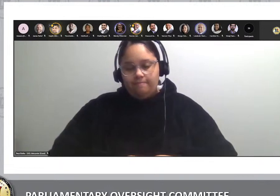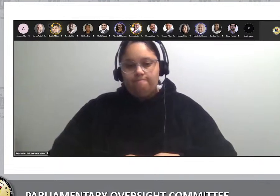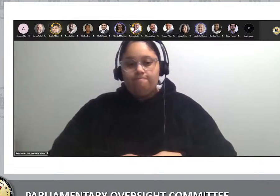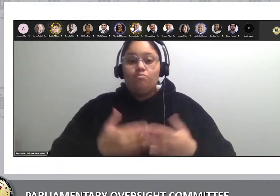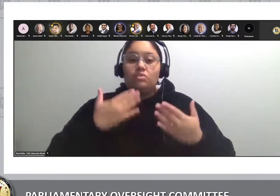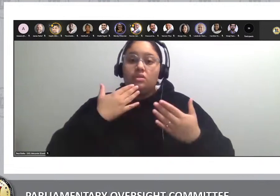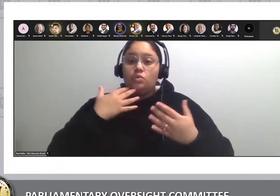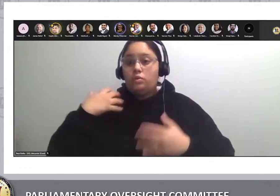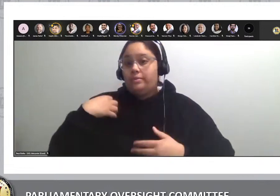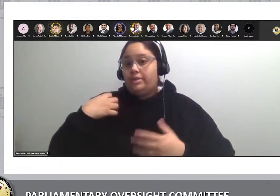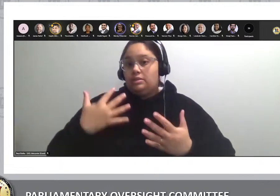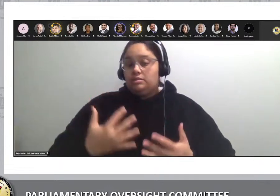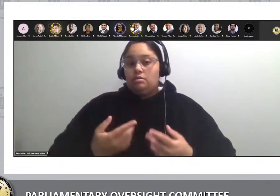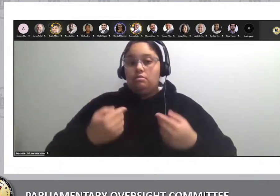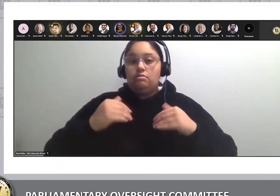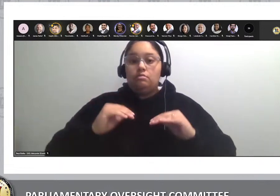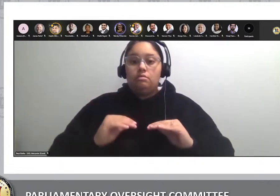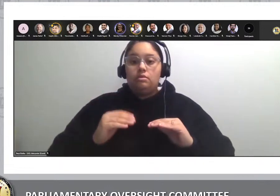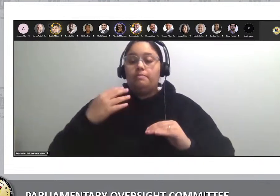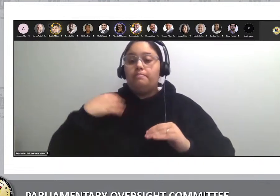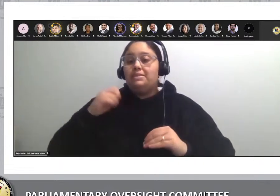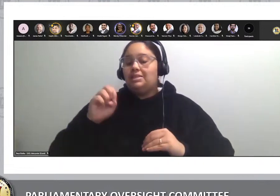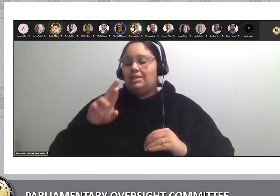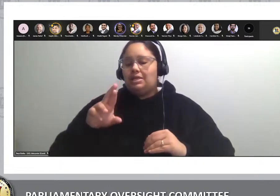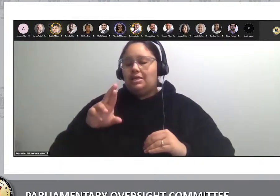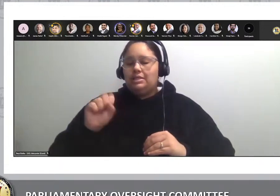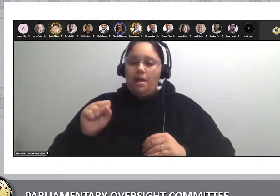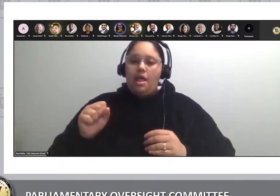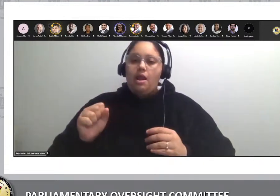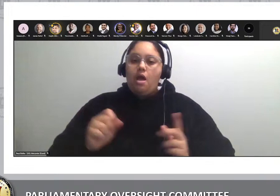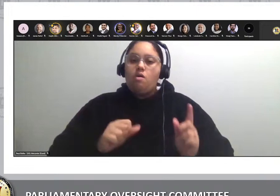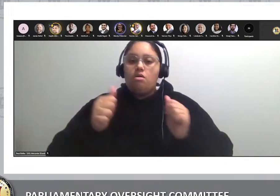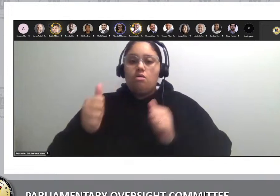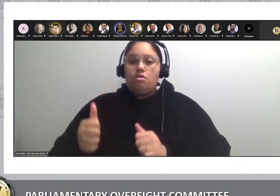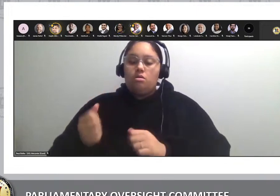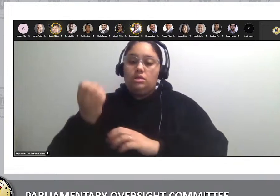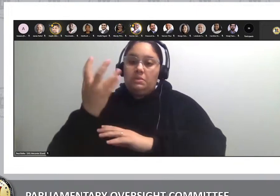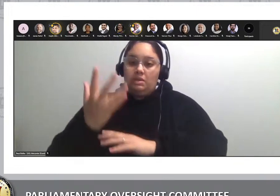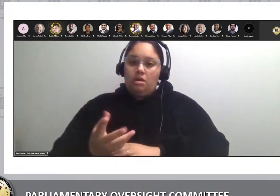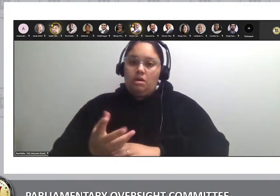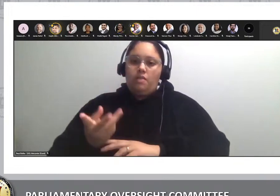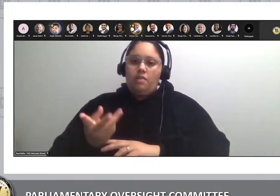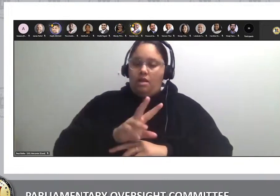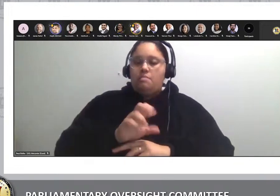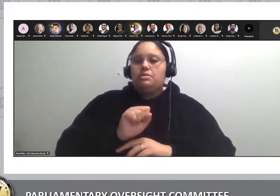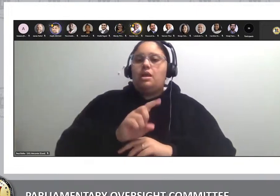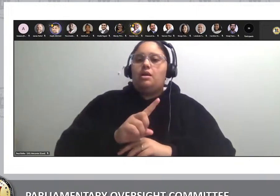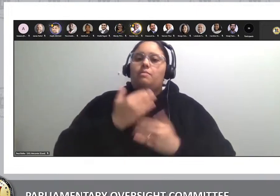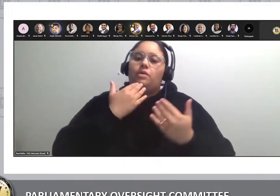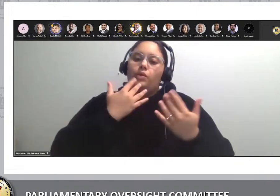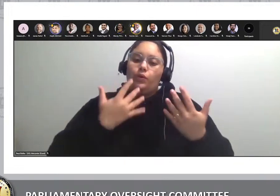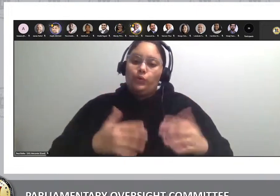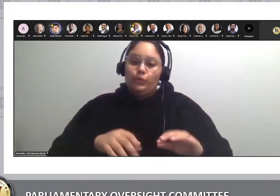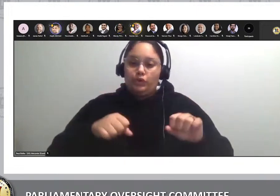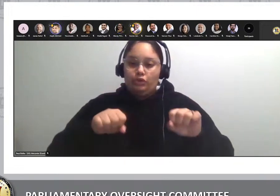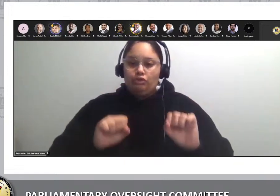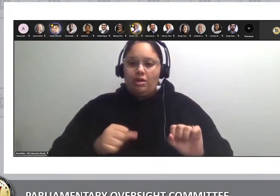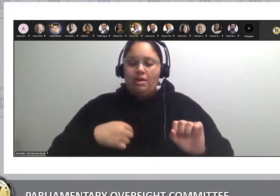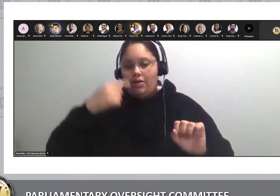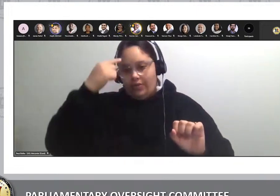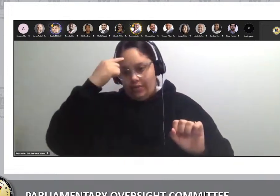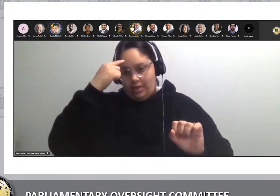Thank you very much, Mr. Stamela. I'm going to give to the speaker and then Mr. Adams. Thank you very much, Chair. I